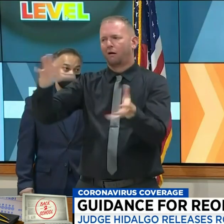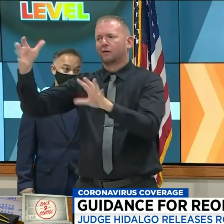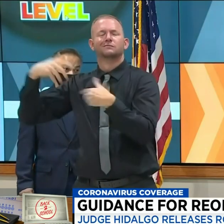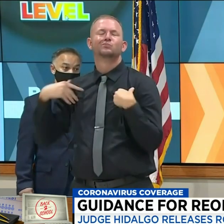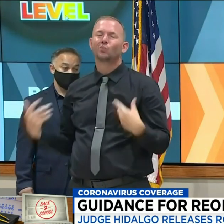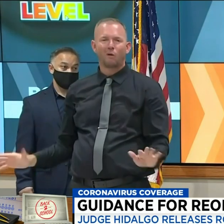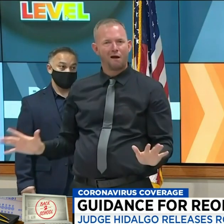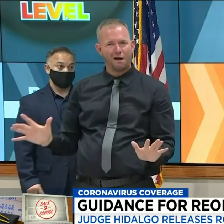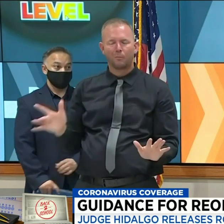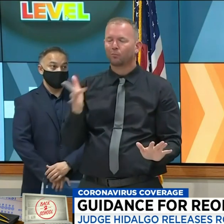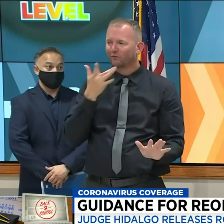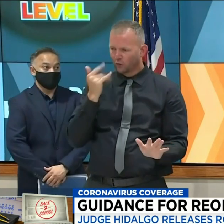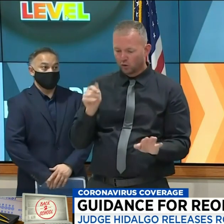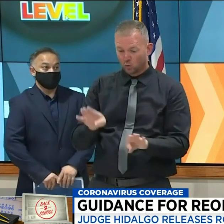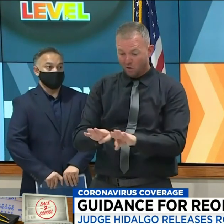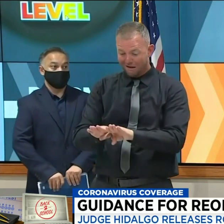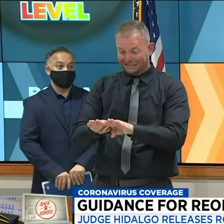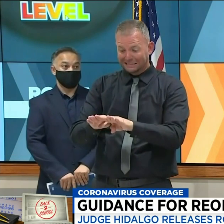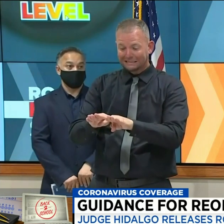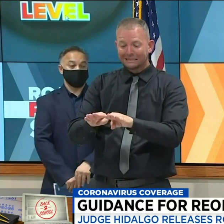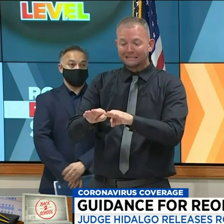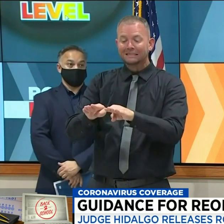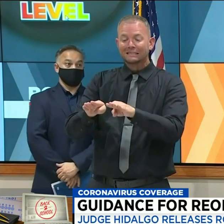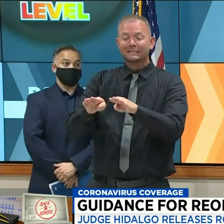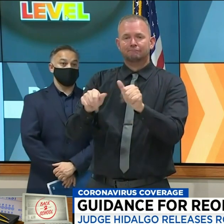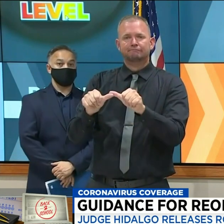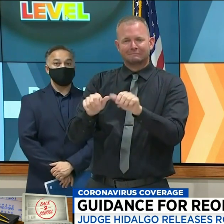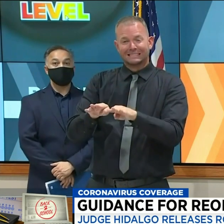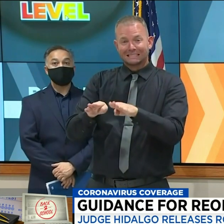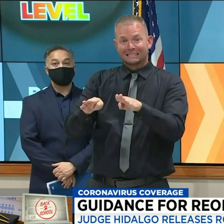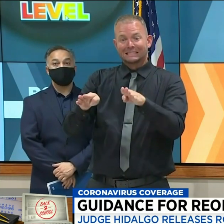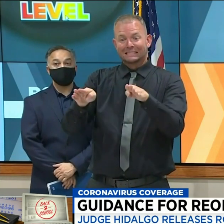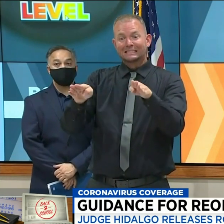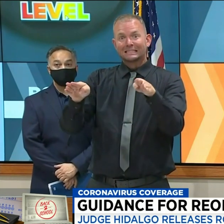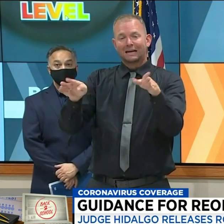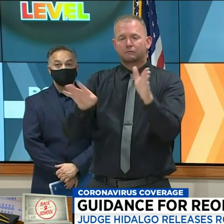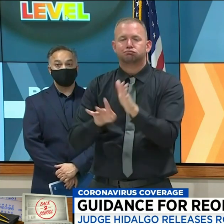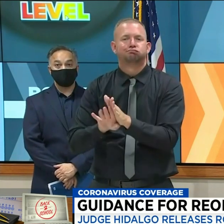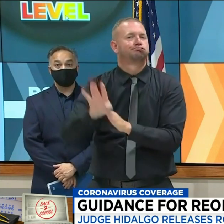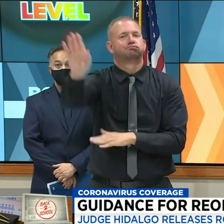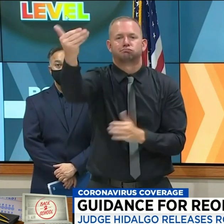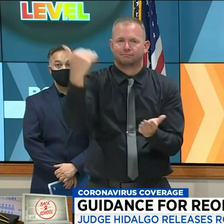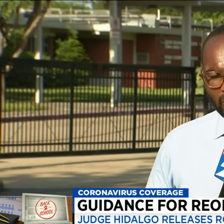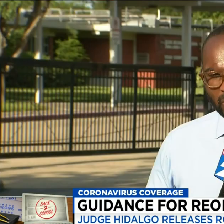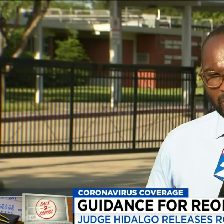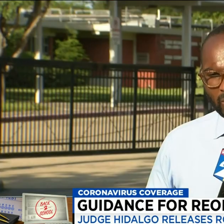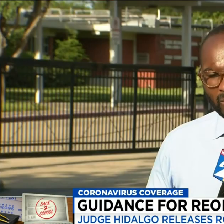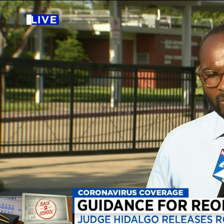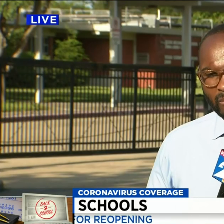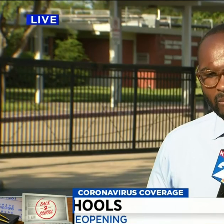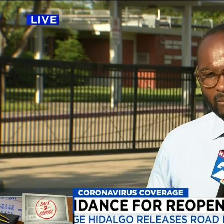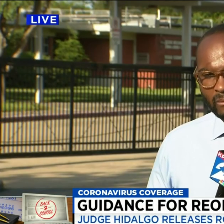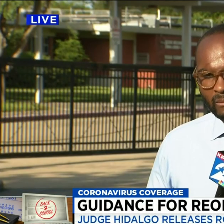it's important as county government for such a massive, diverse, and interconnected community to have this available.